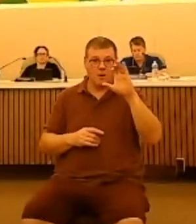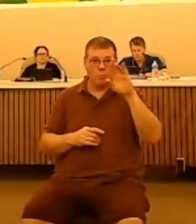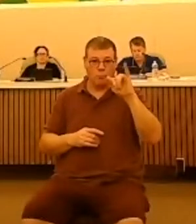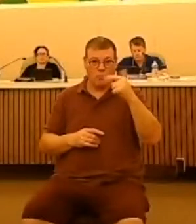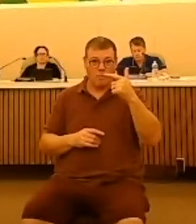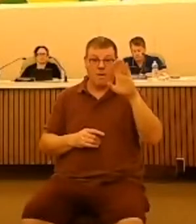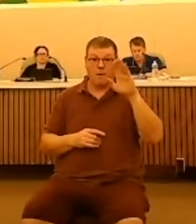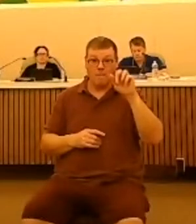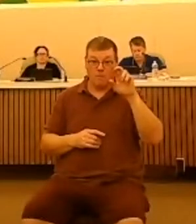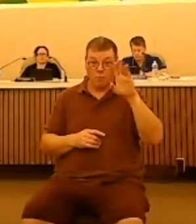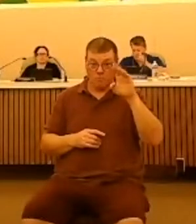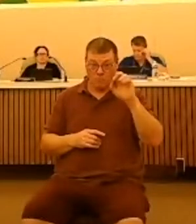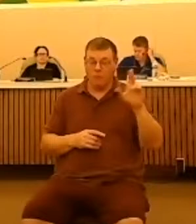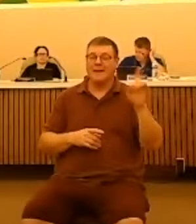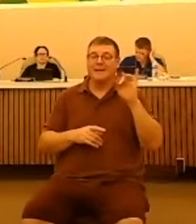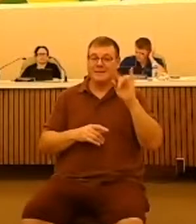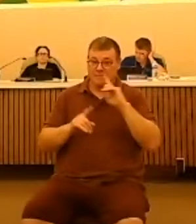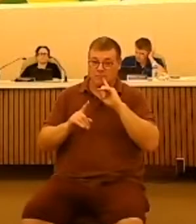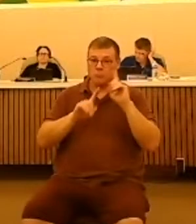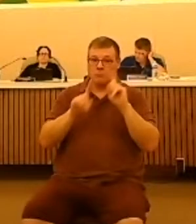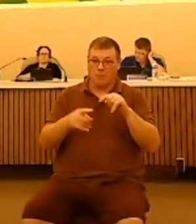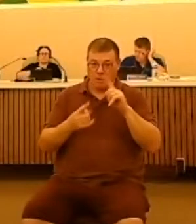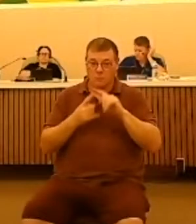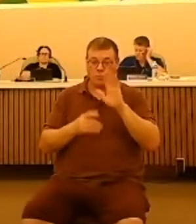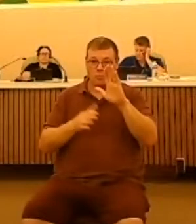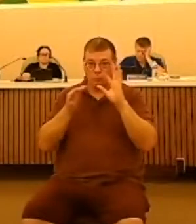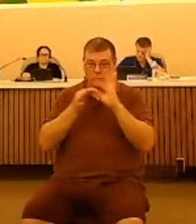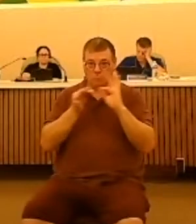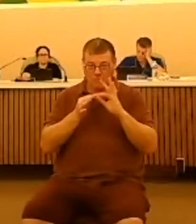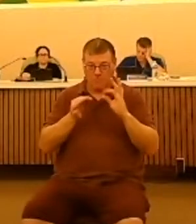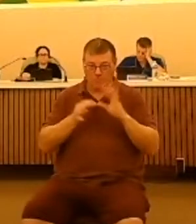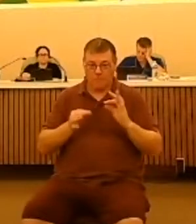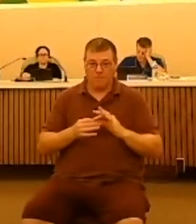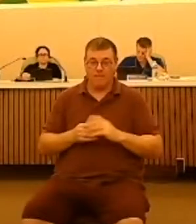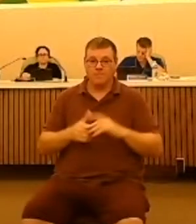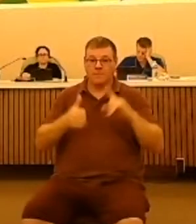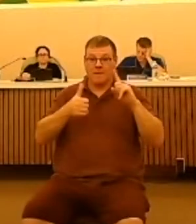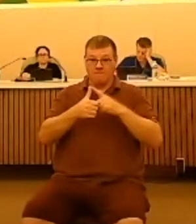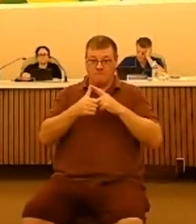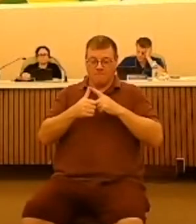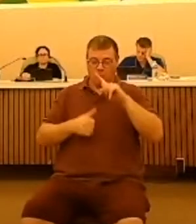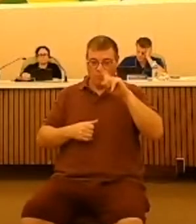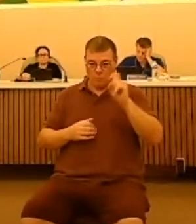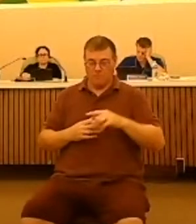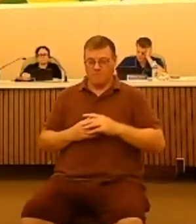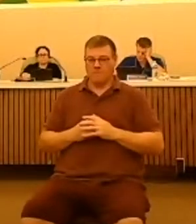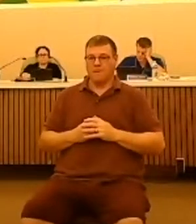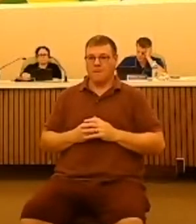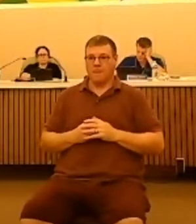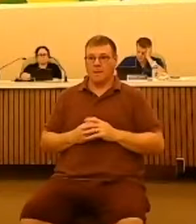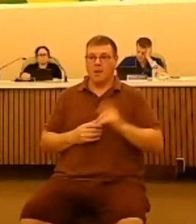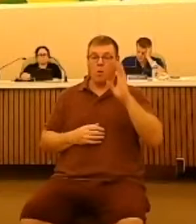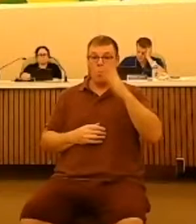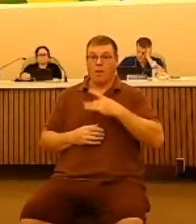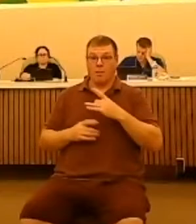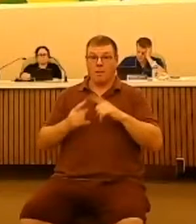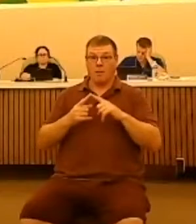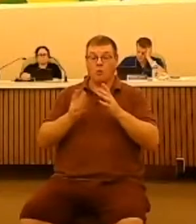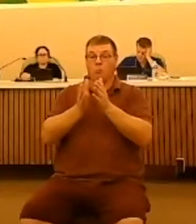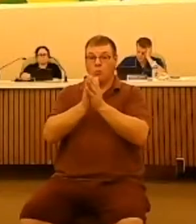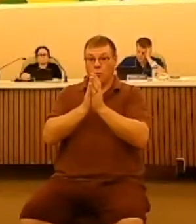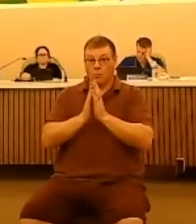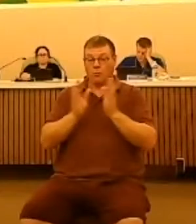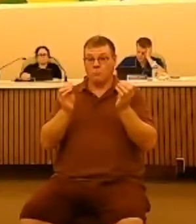did respond, I believe, to your comments there on their first question. They would like to request